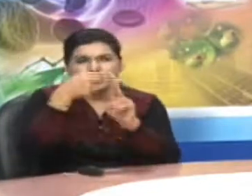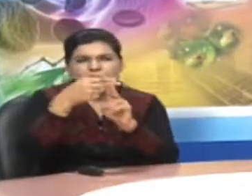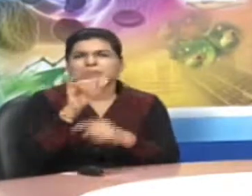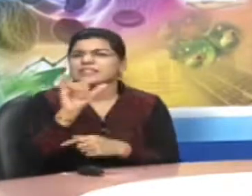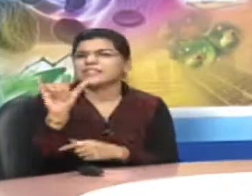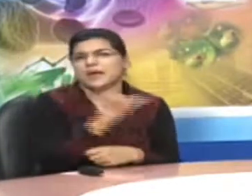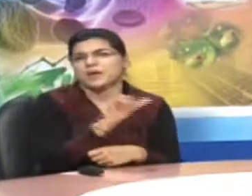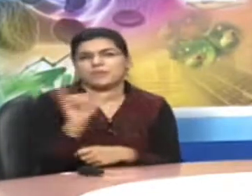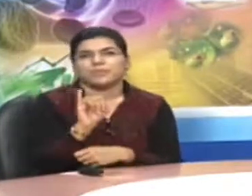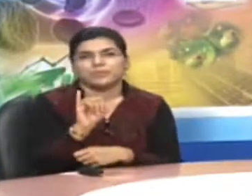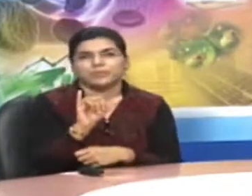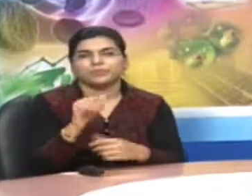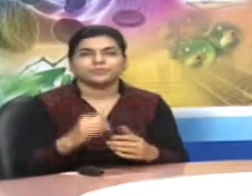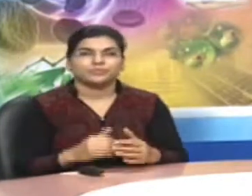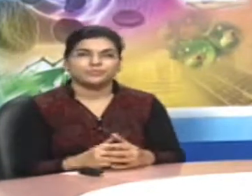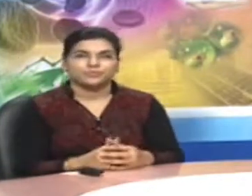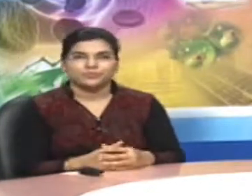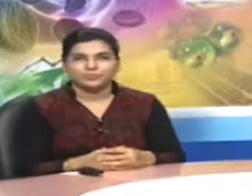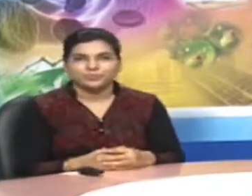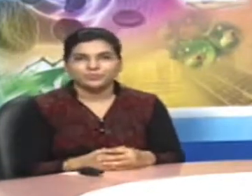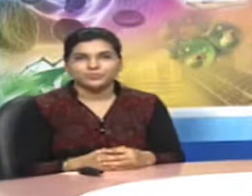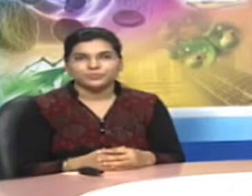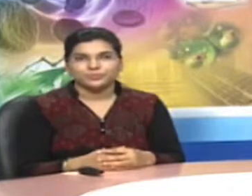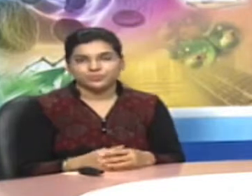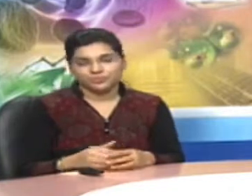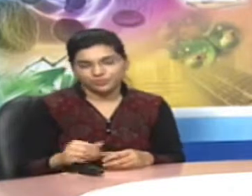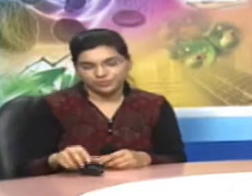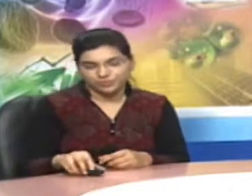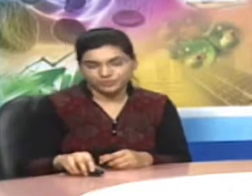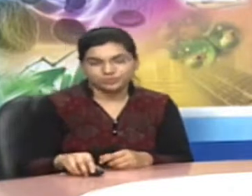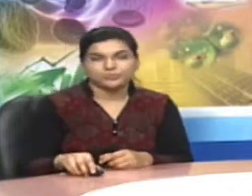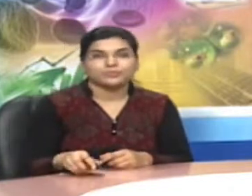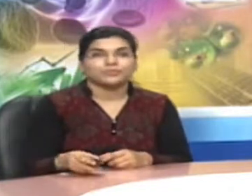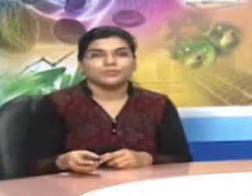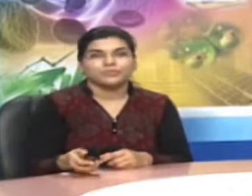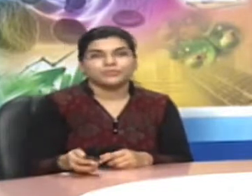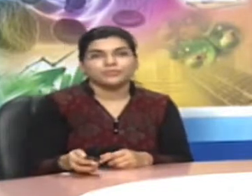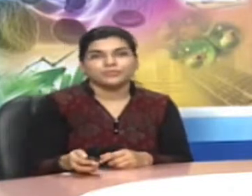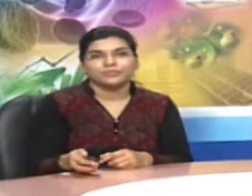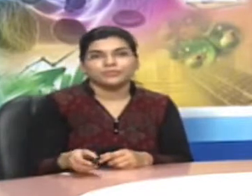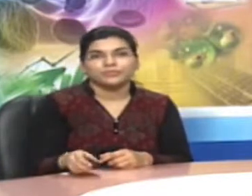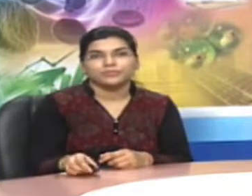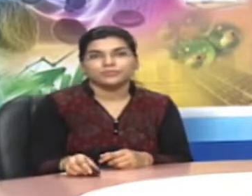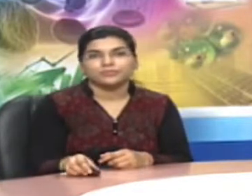You can hide the slides by clicking up or by clicking right.